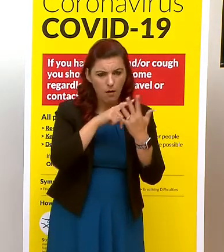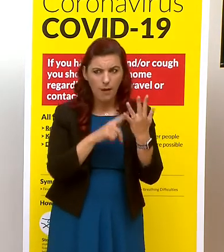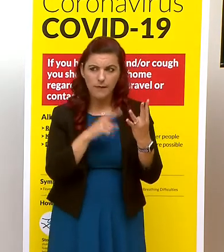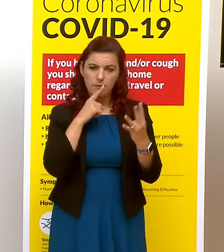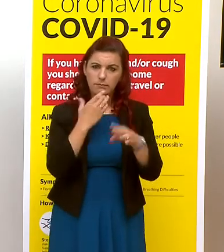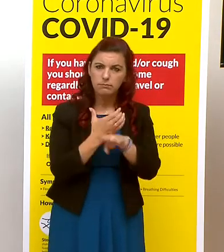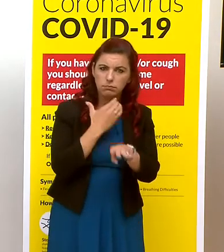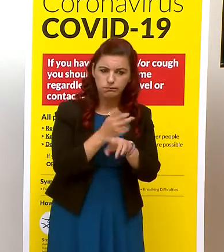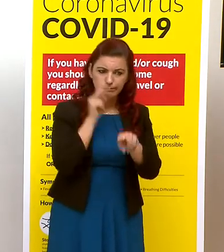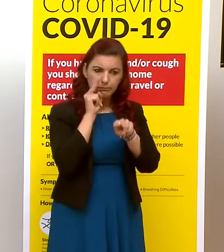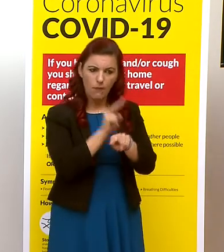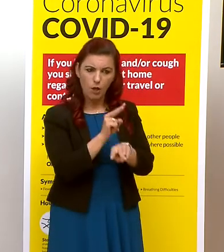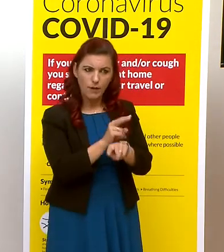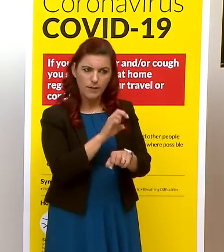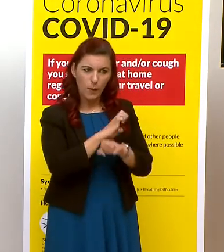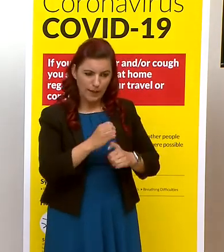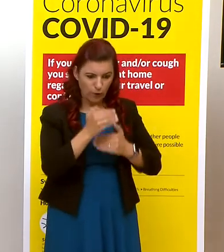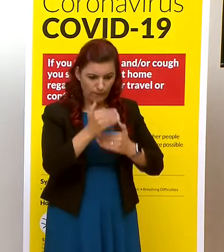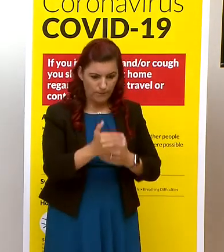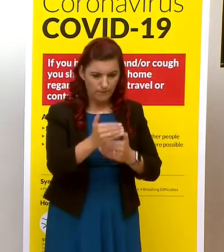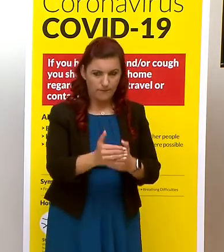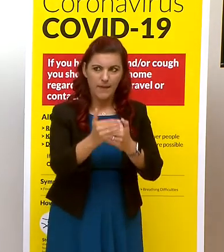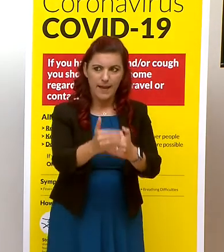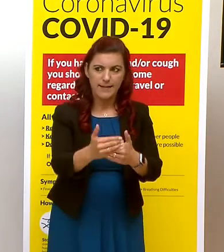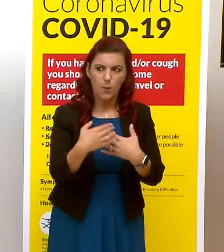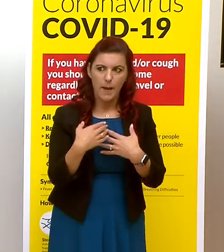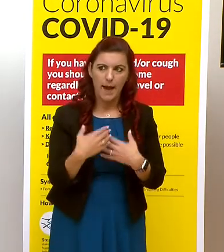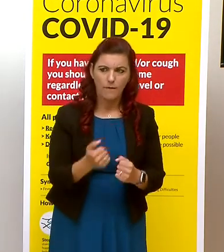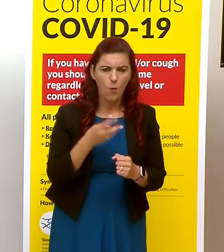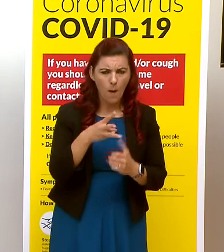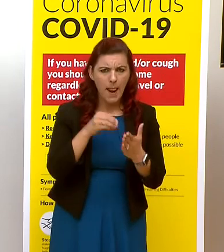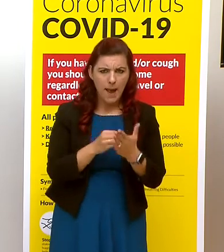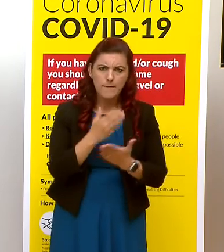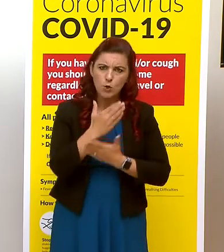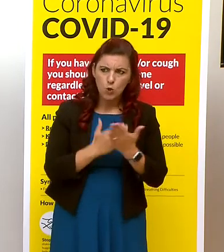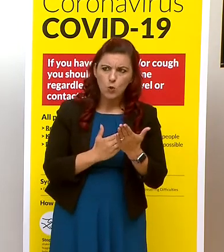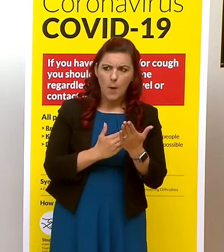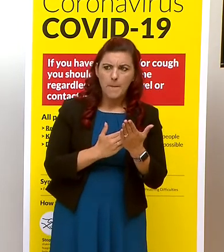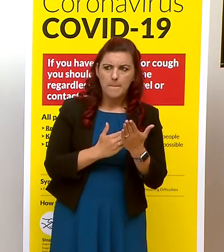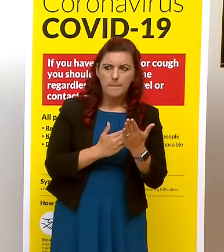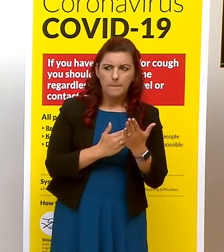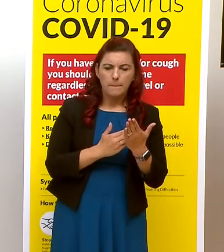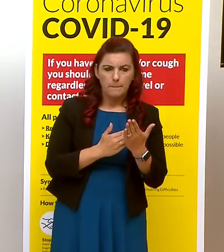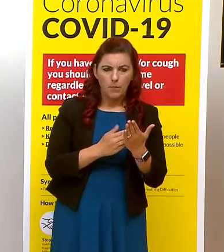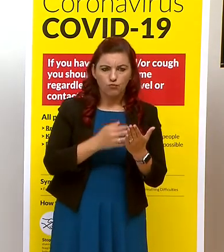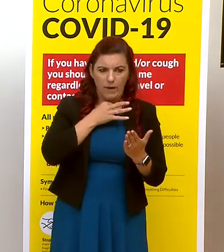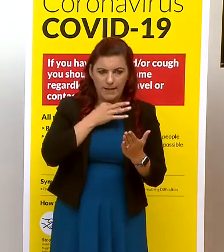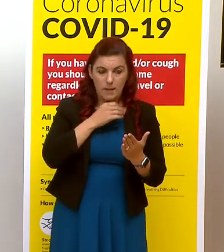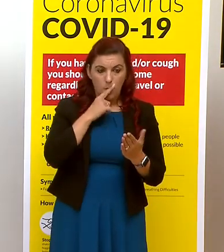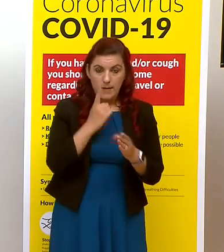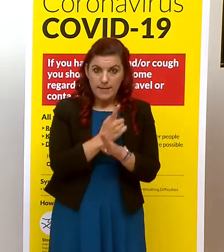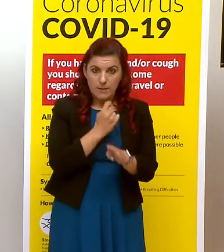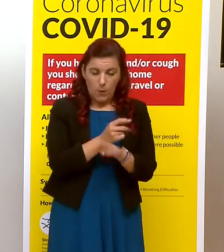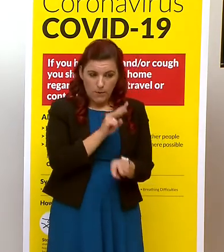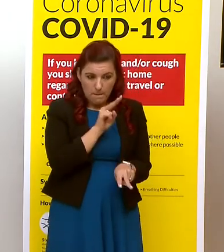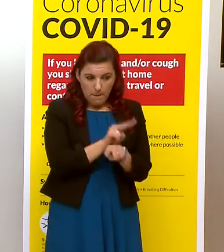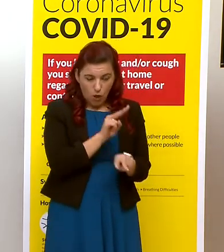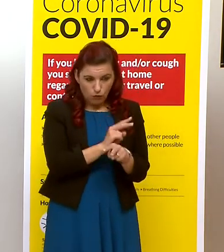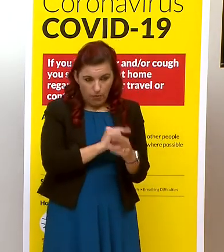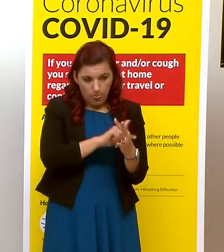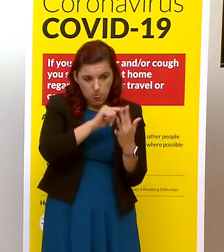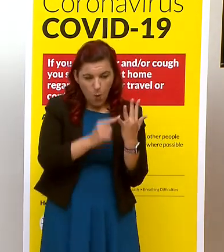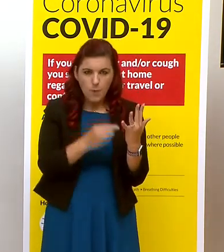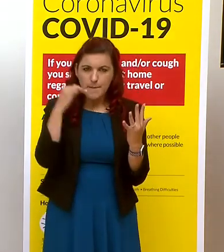into phase 2. But each phase, as articulated, involves monitoring those key